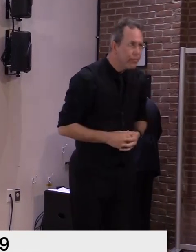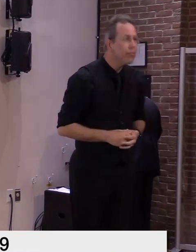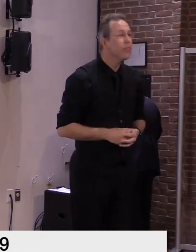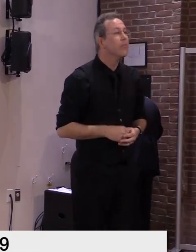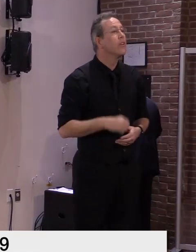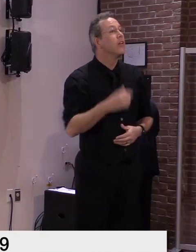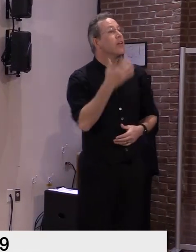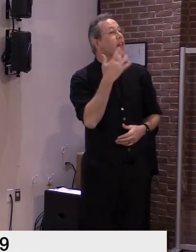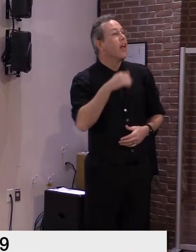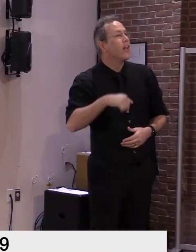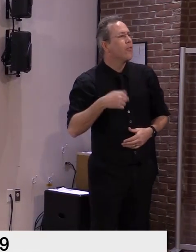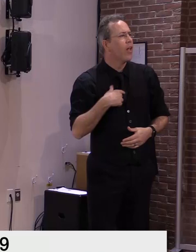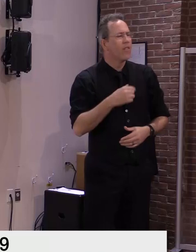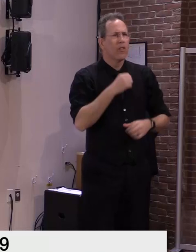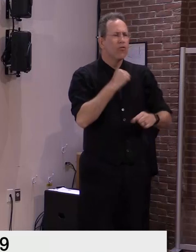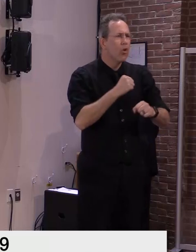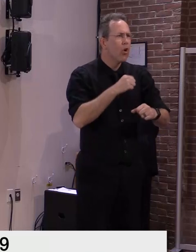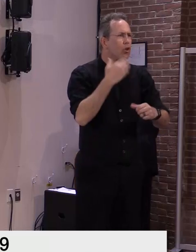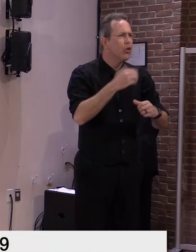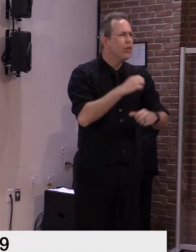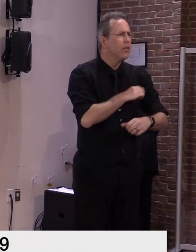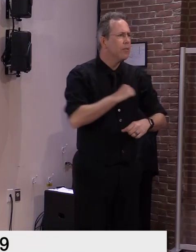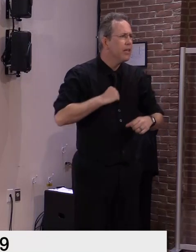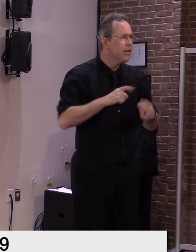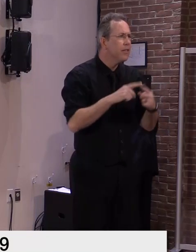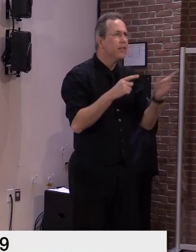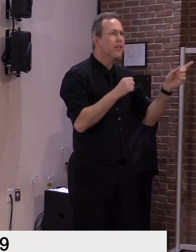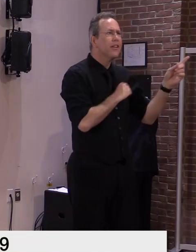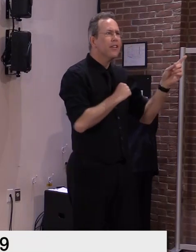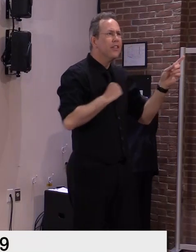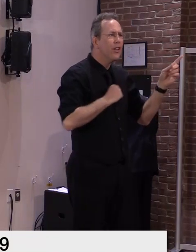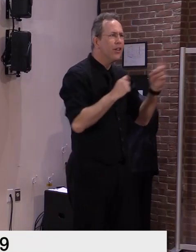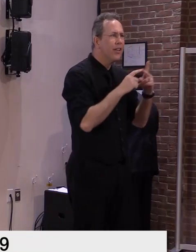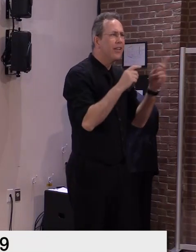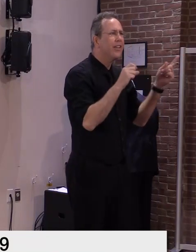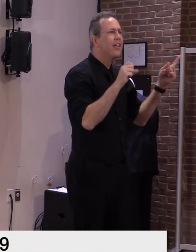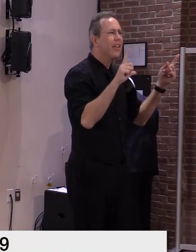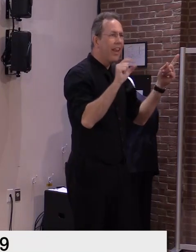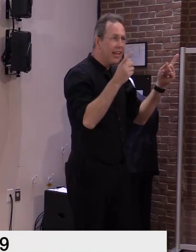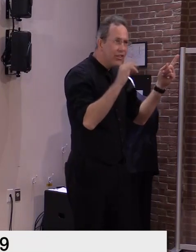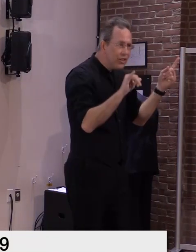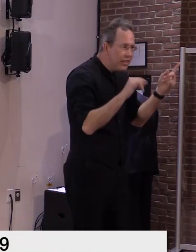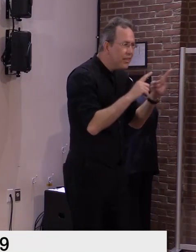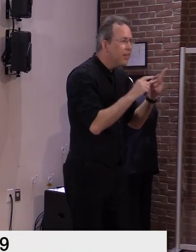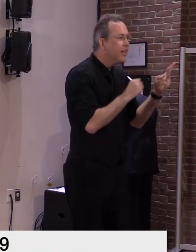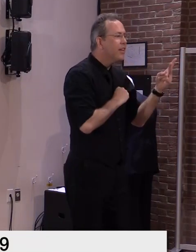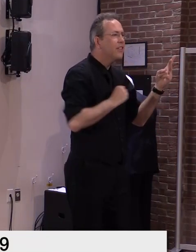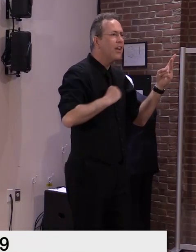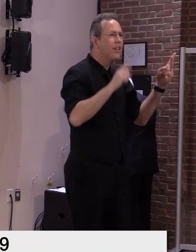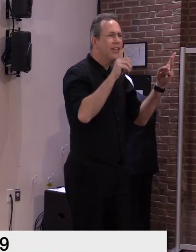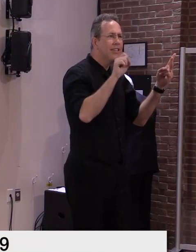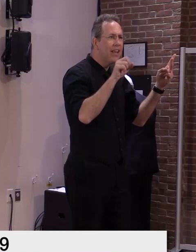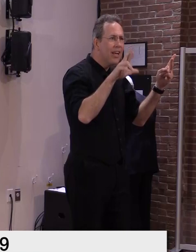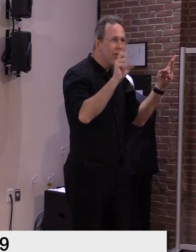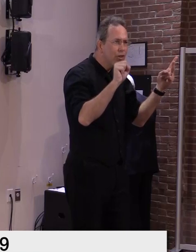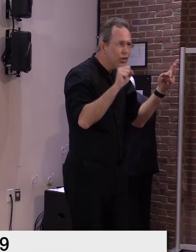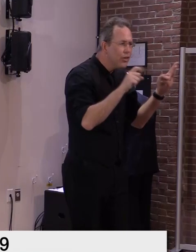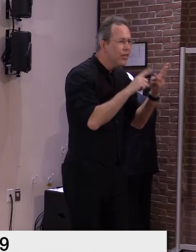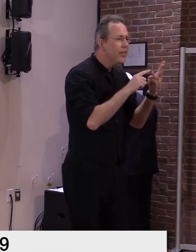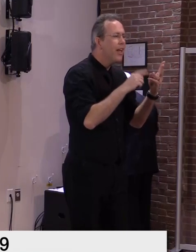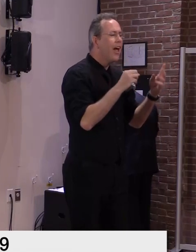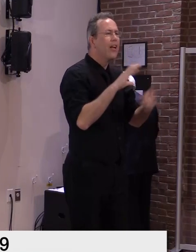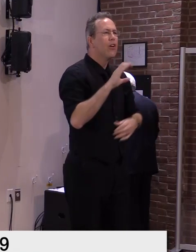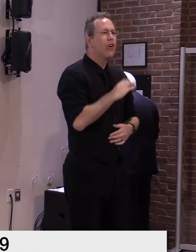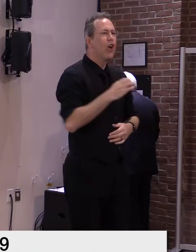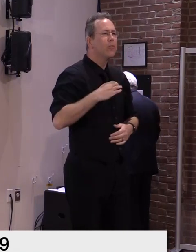congressional delegation representing us. Senator Leahy, who chairs the Senate Appropriations Committee, and Senator